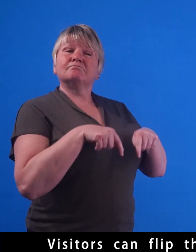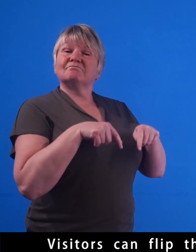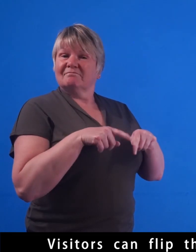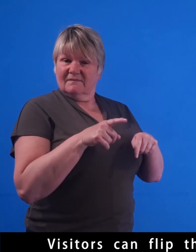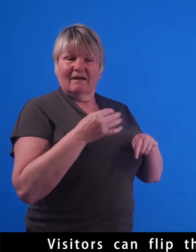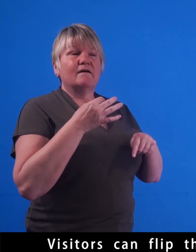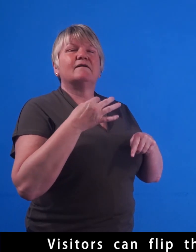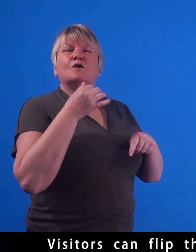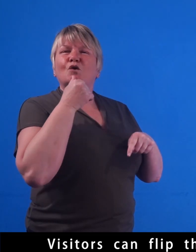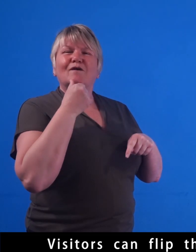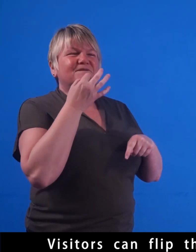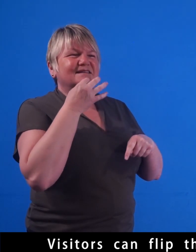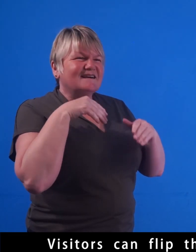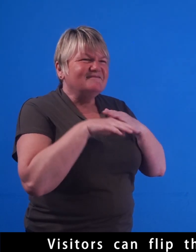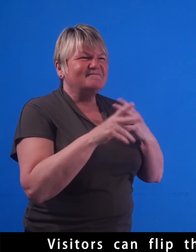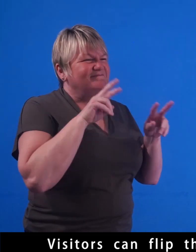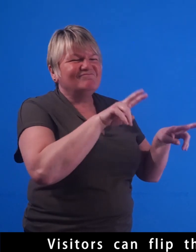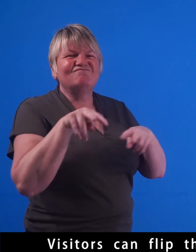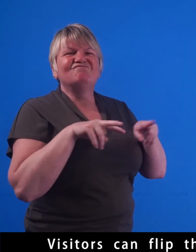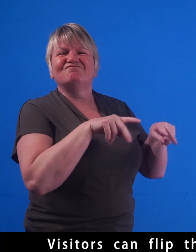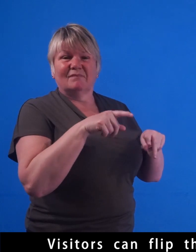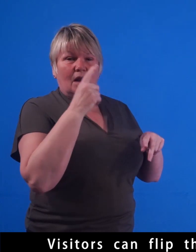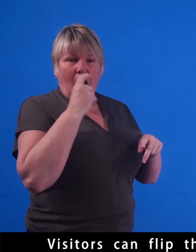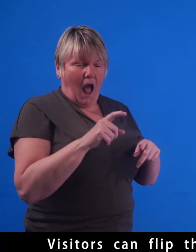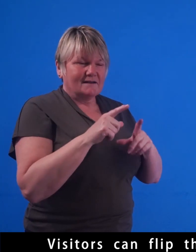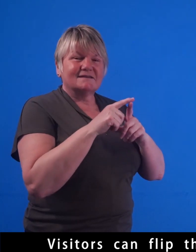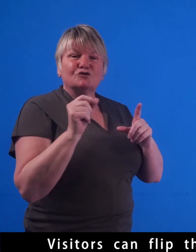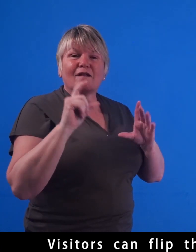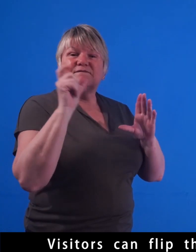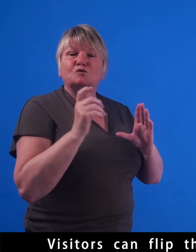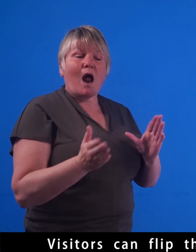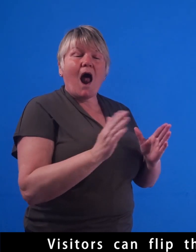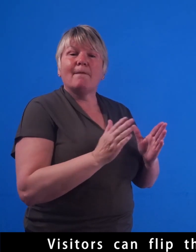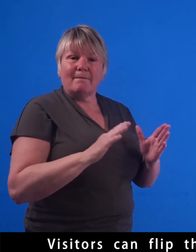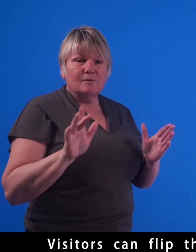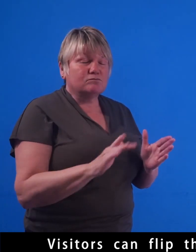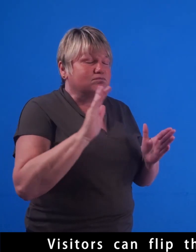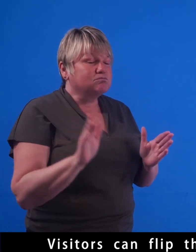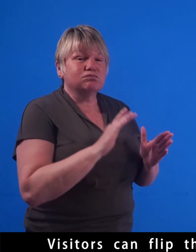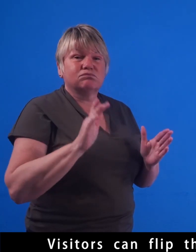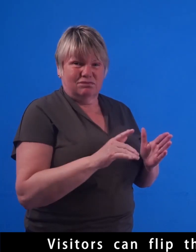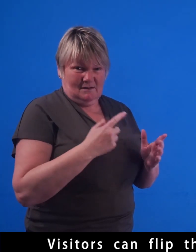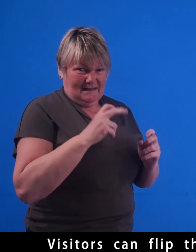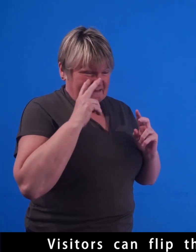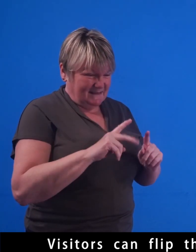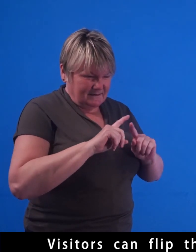Visitors can flip through a digital photo album, which presents a chronological look at family